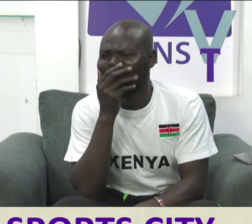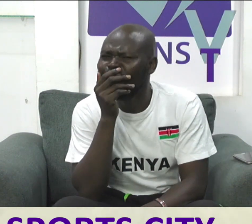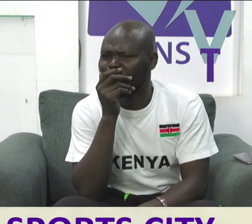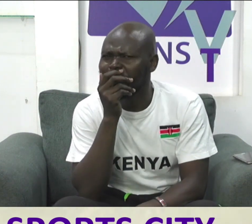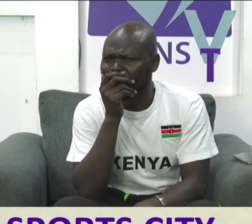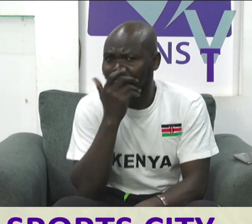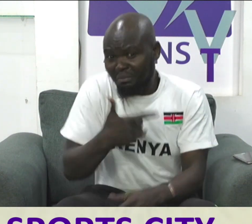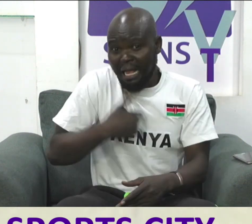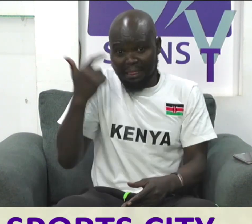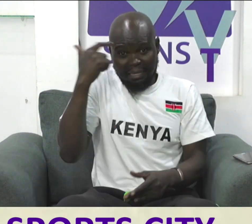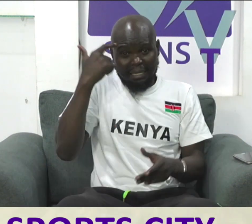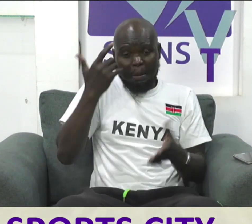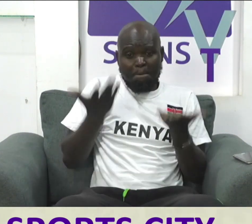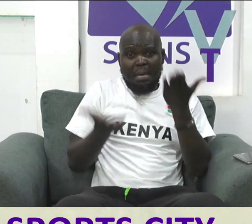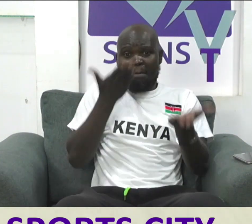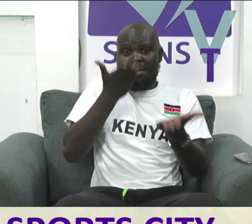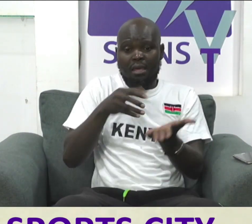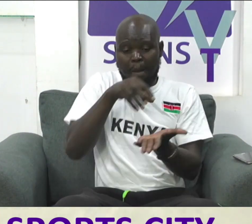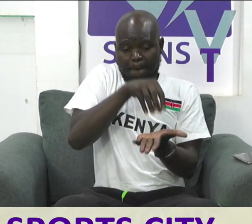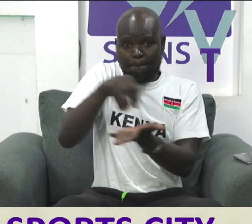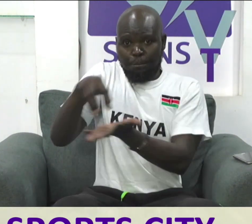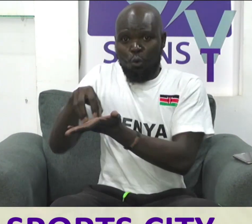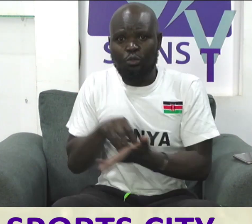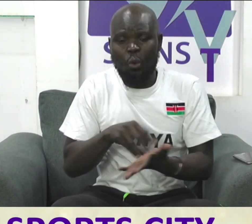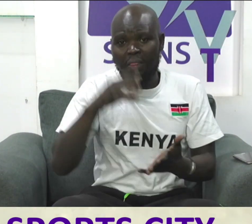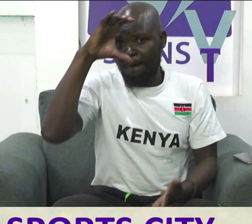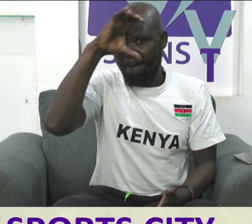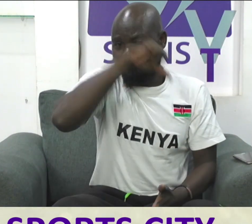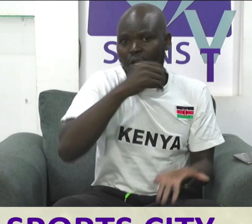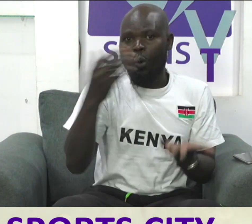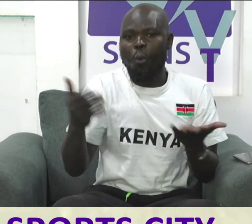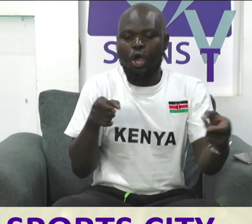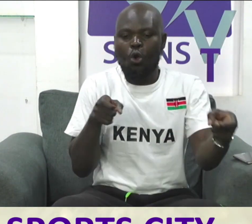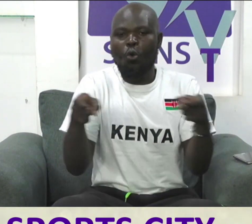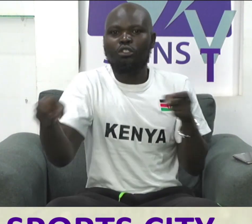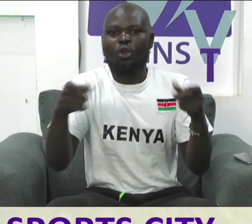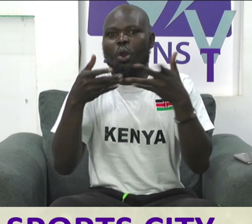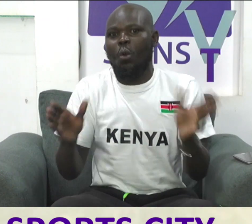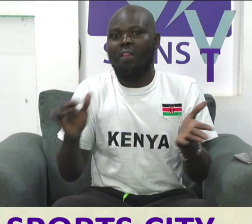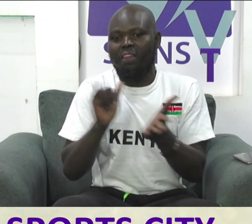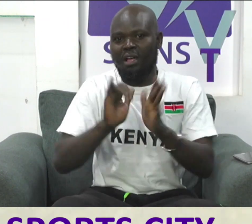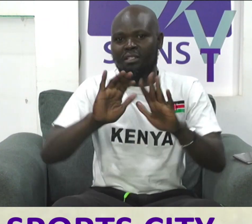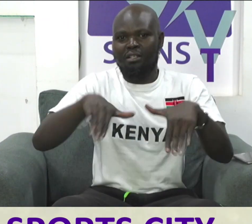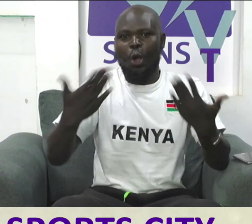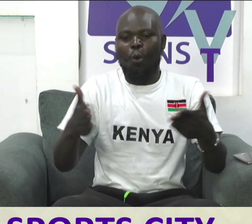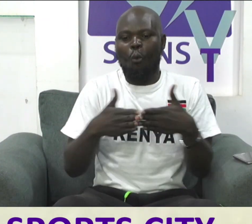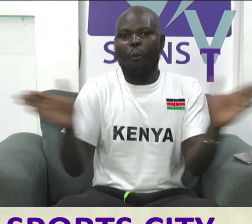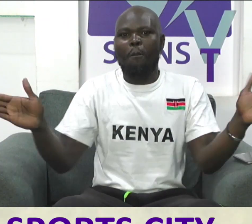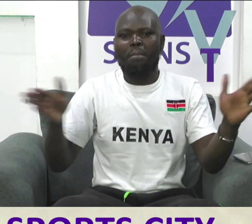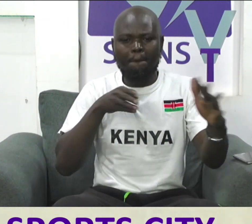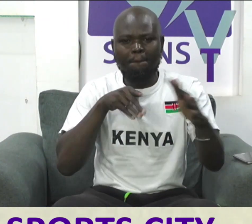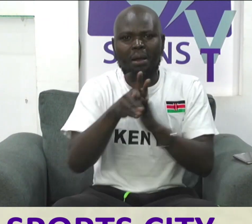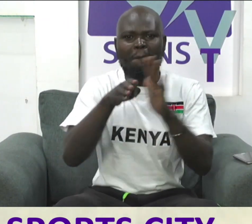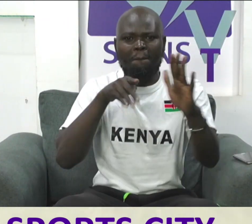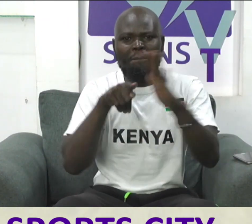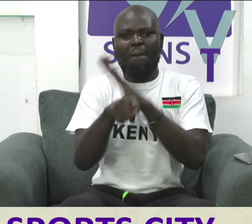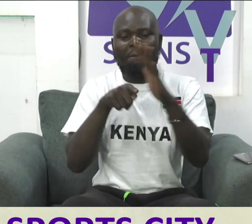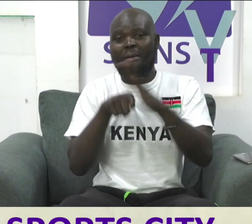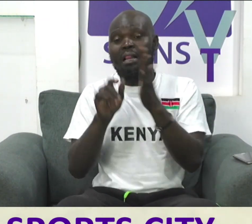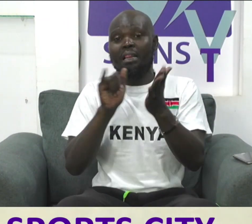doing very well when it comes to when they participate in the football. And I really don't know if the problem